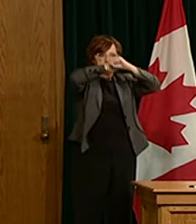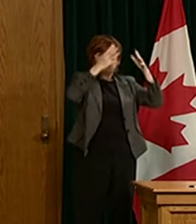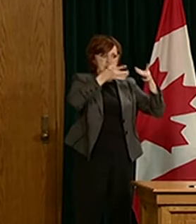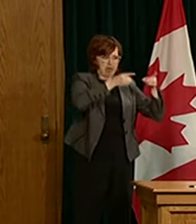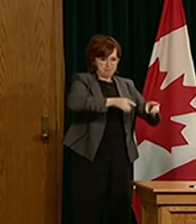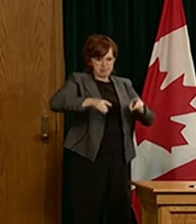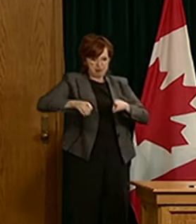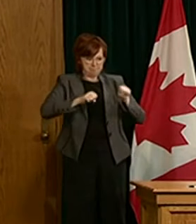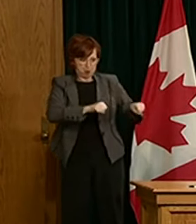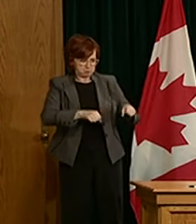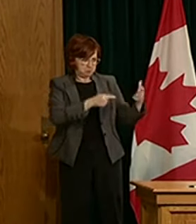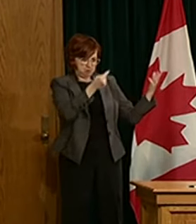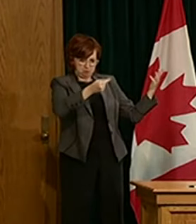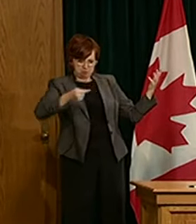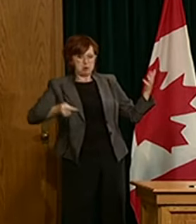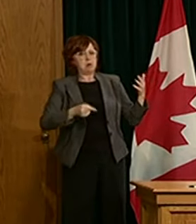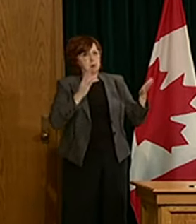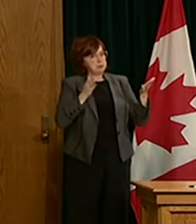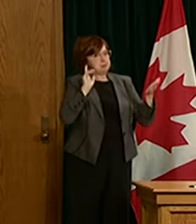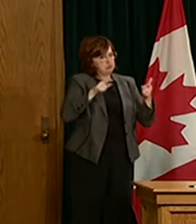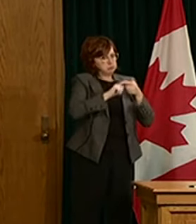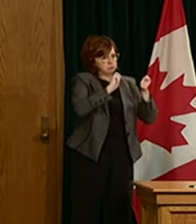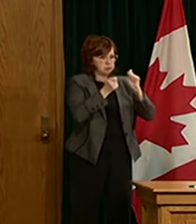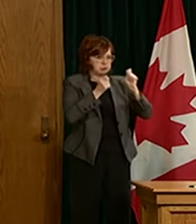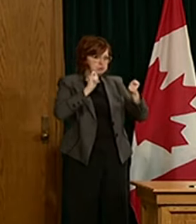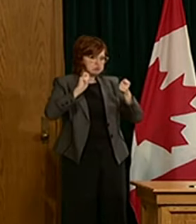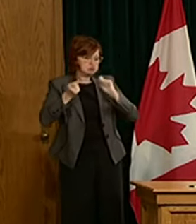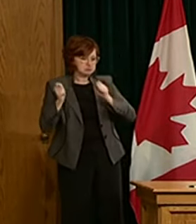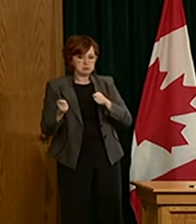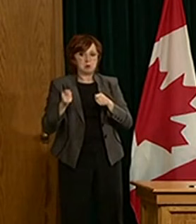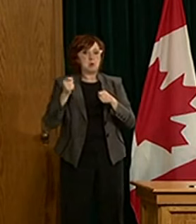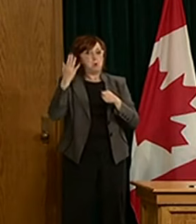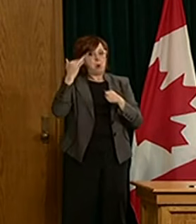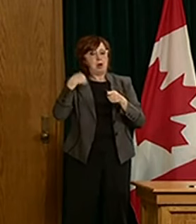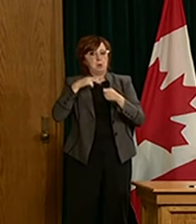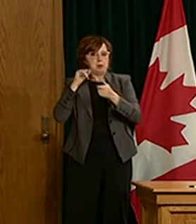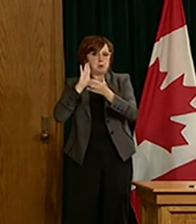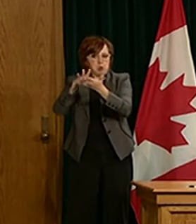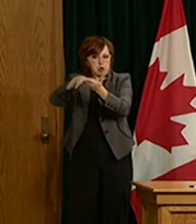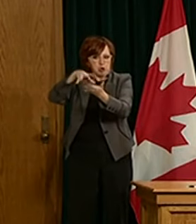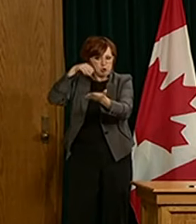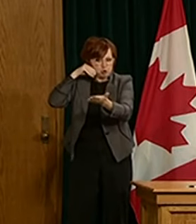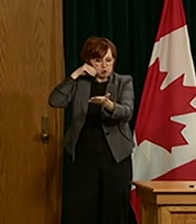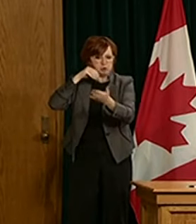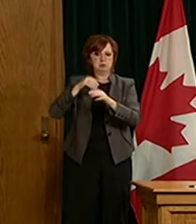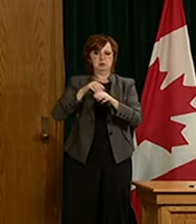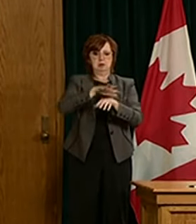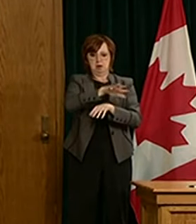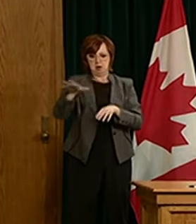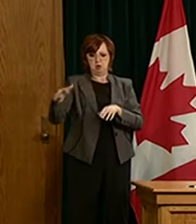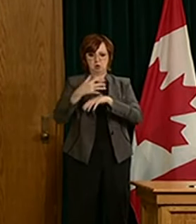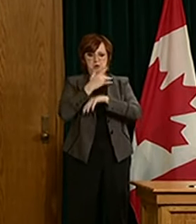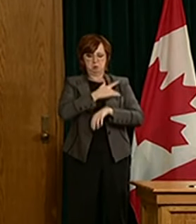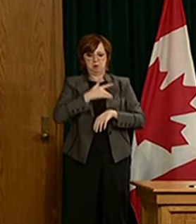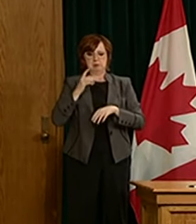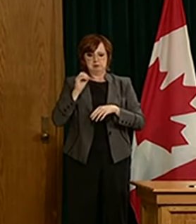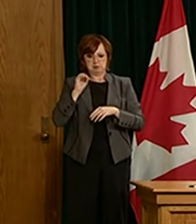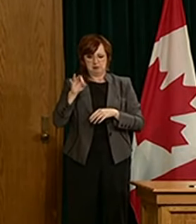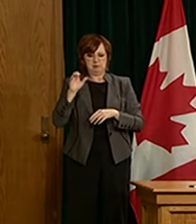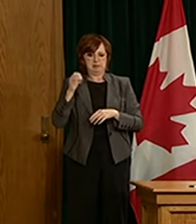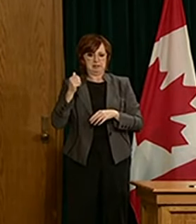about COVID-19 and as we get more specific data from the Canadian and Saskatchewan experience. Next